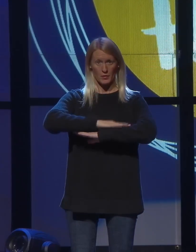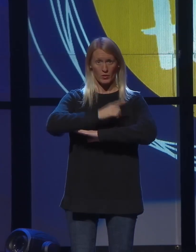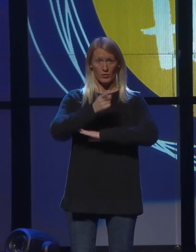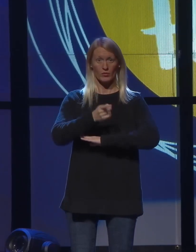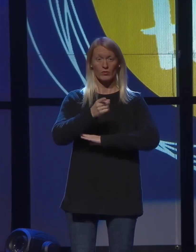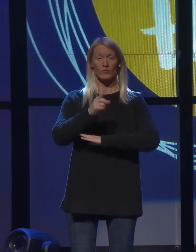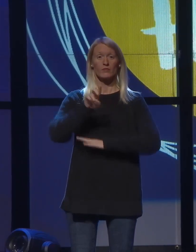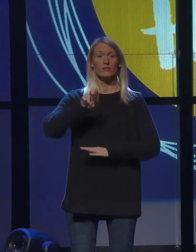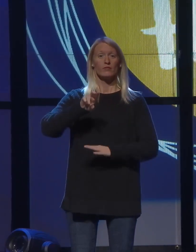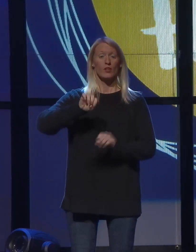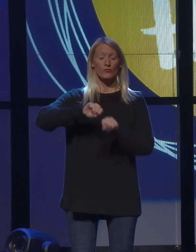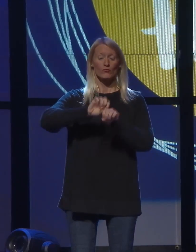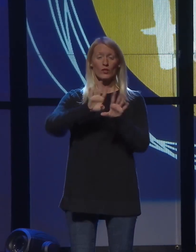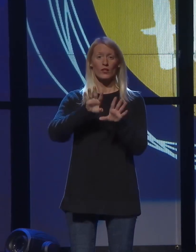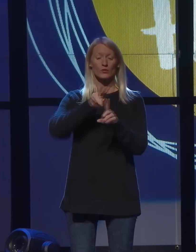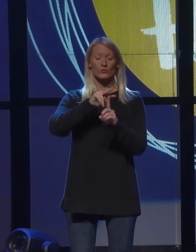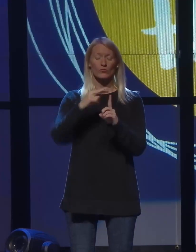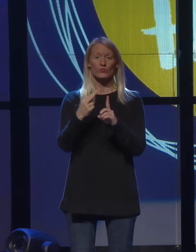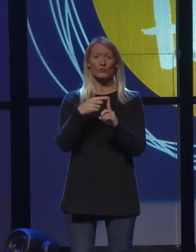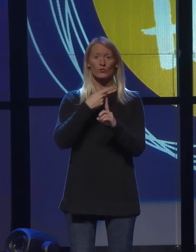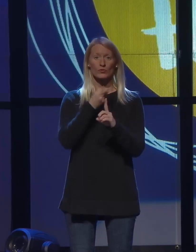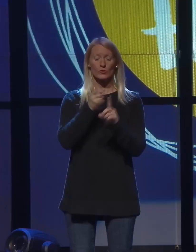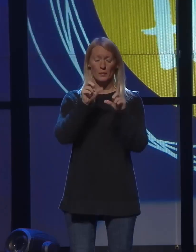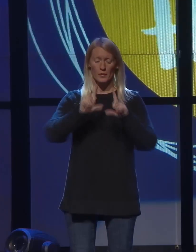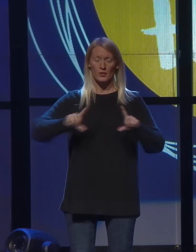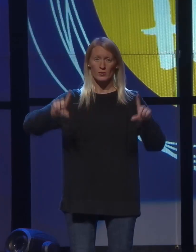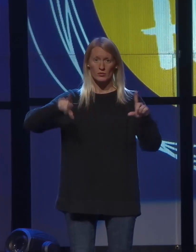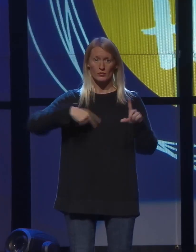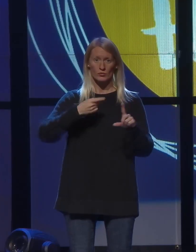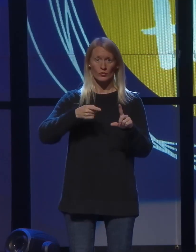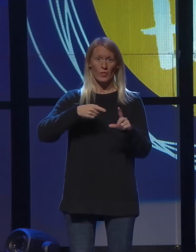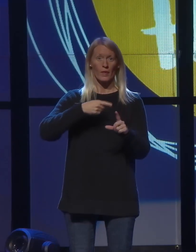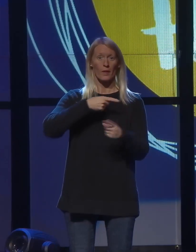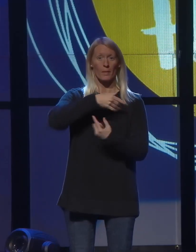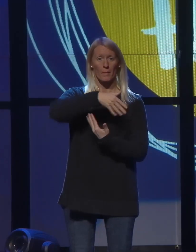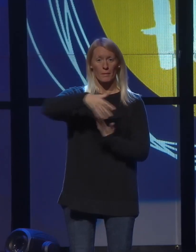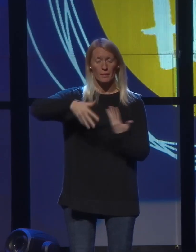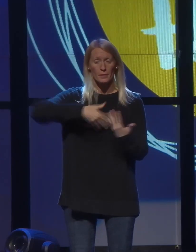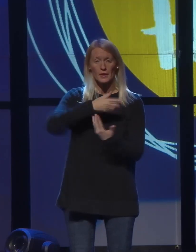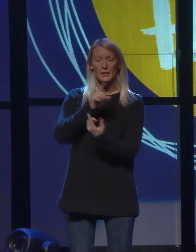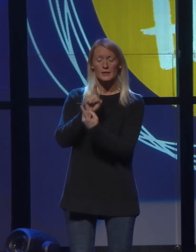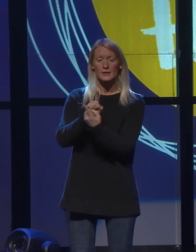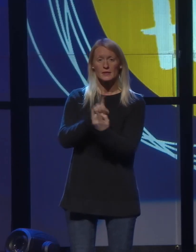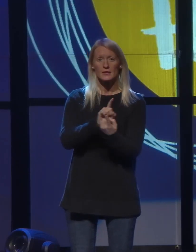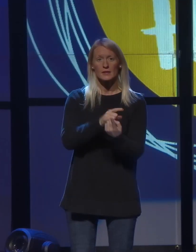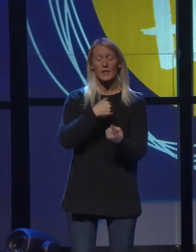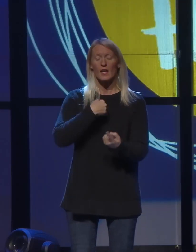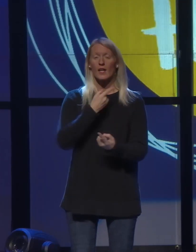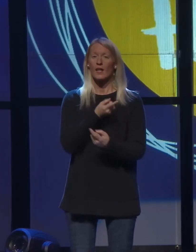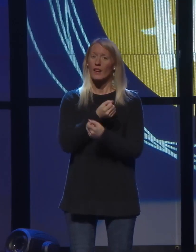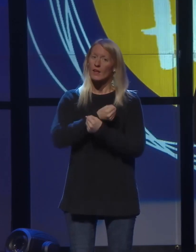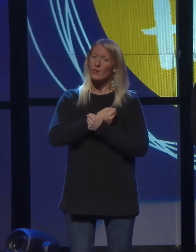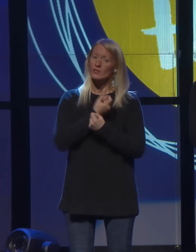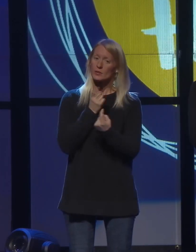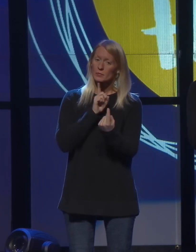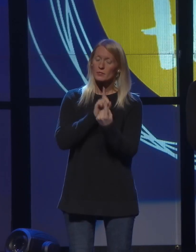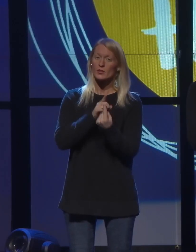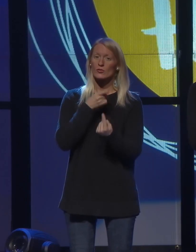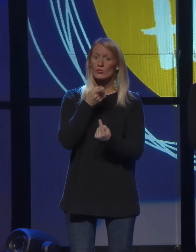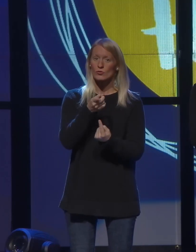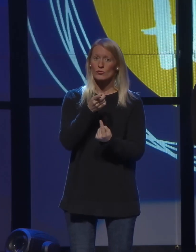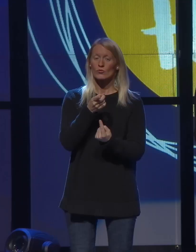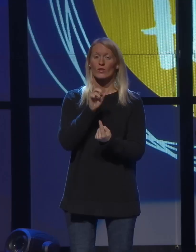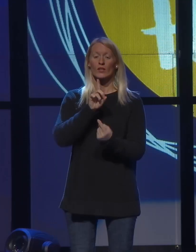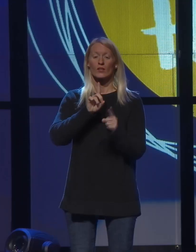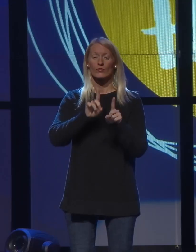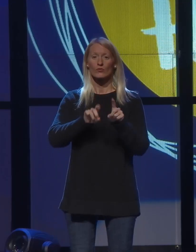Perspectives banner in the atrium during our meet and mingle time. I would love to meet you, answer any questions you may have. Happy to